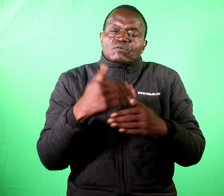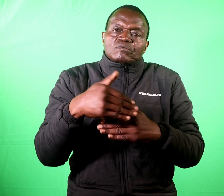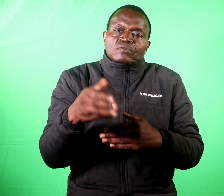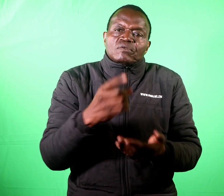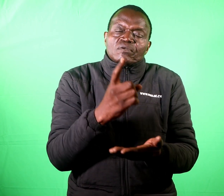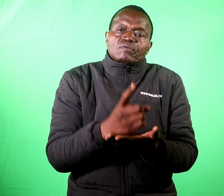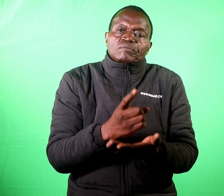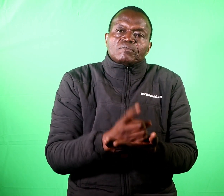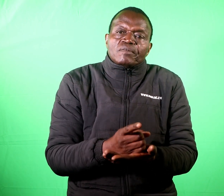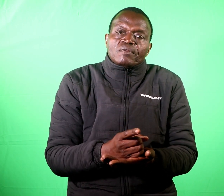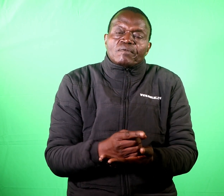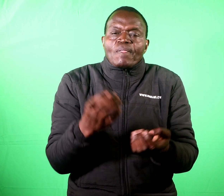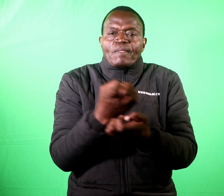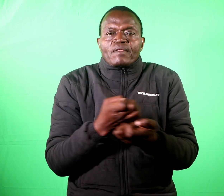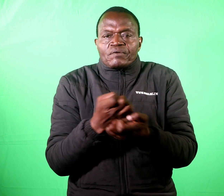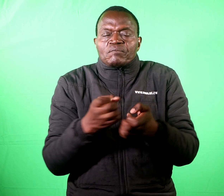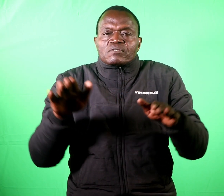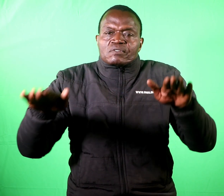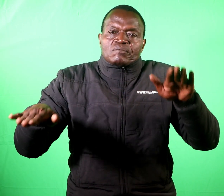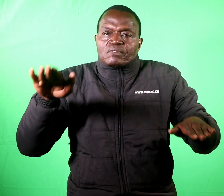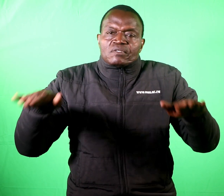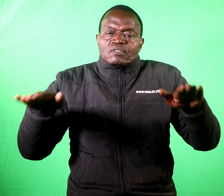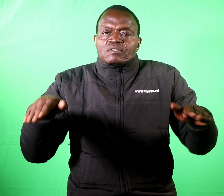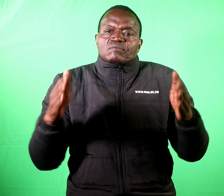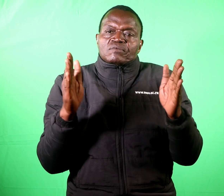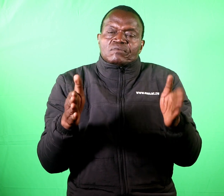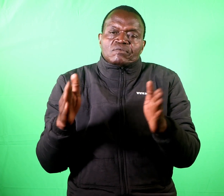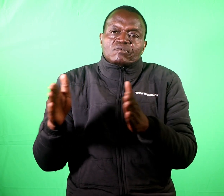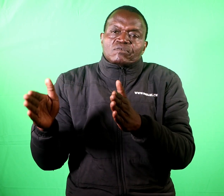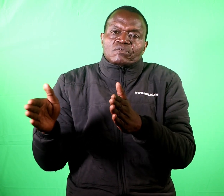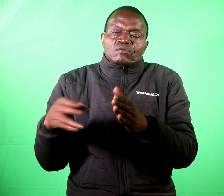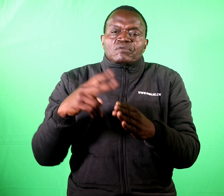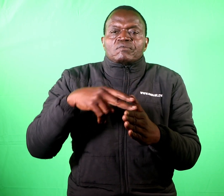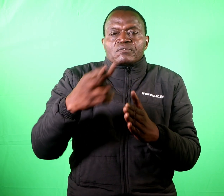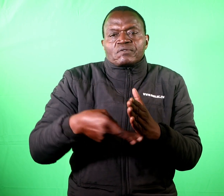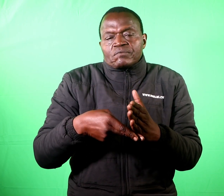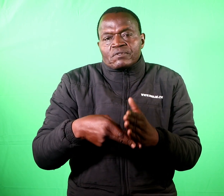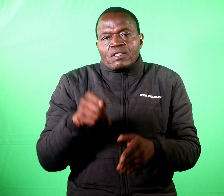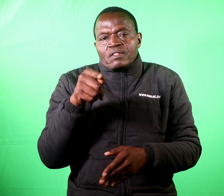implementing economic stabilization measures which have resulted in these